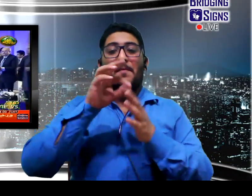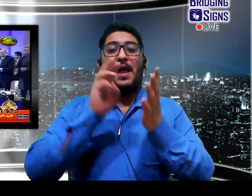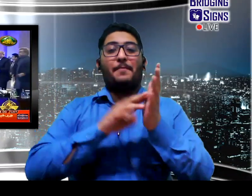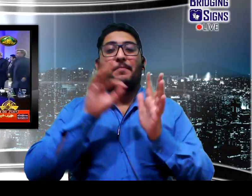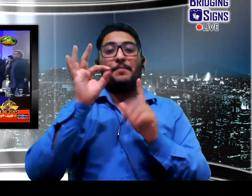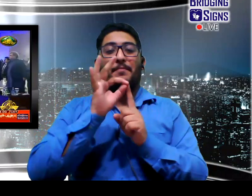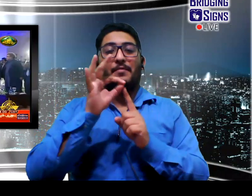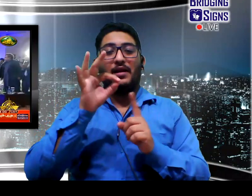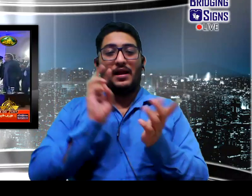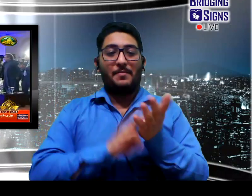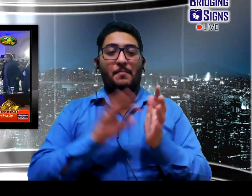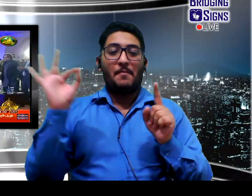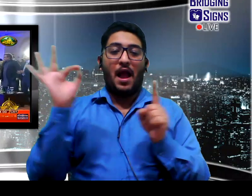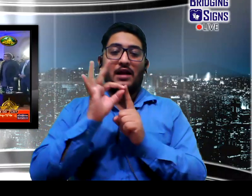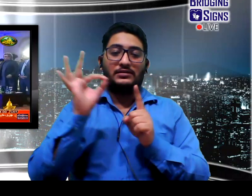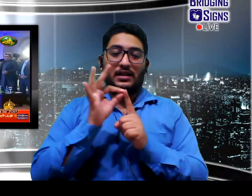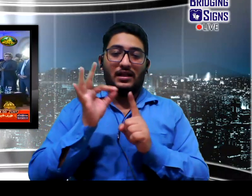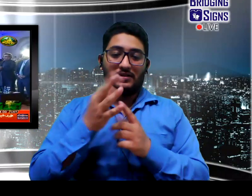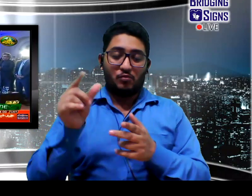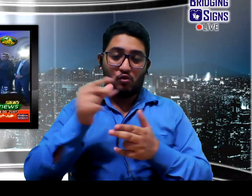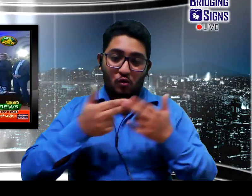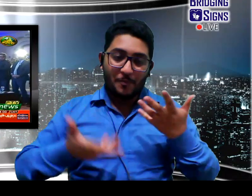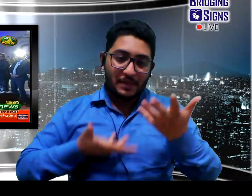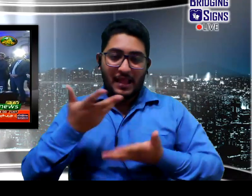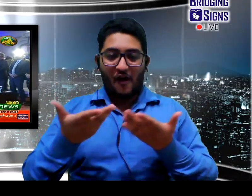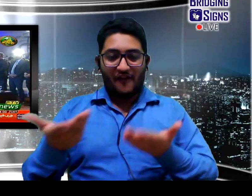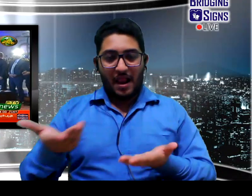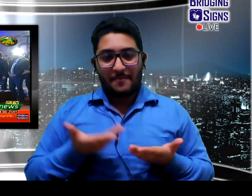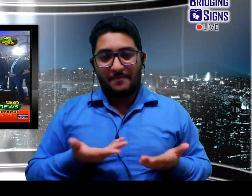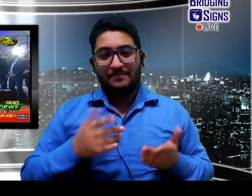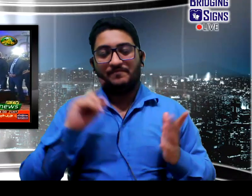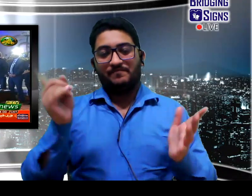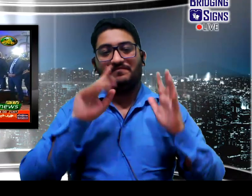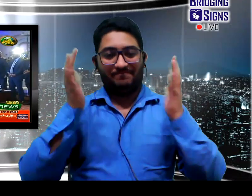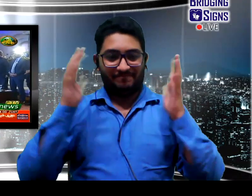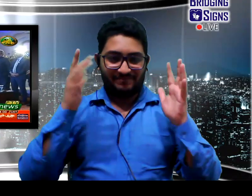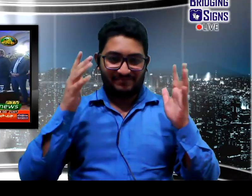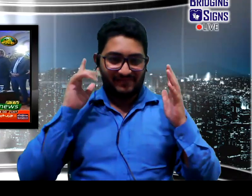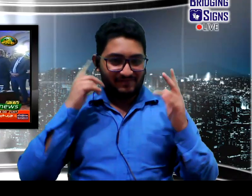Imran Khan, for his keynote address. Welcome, sir.